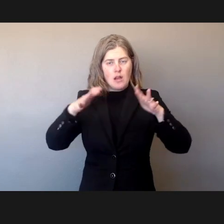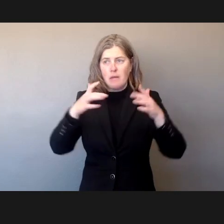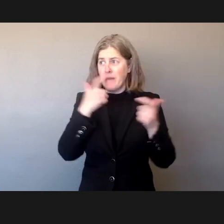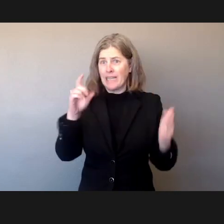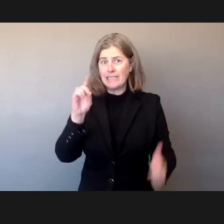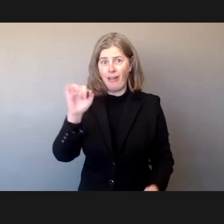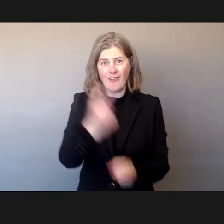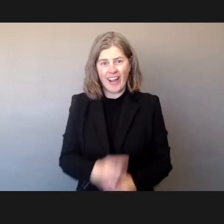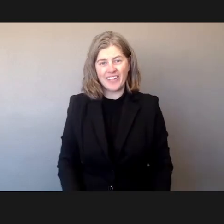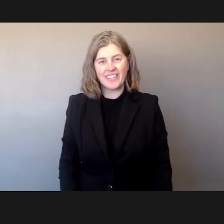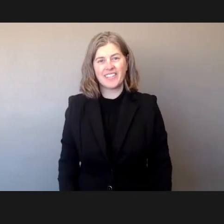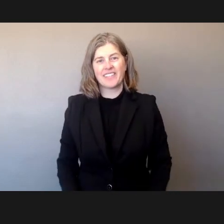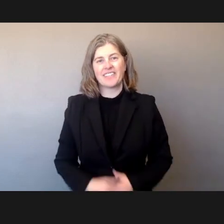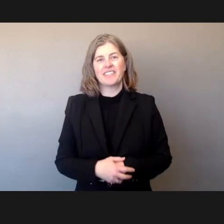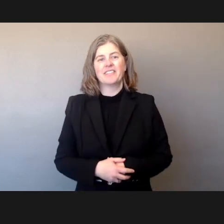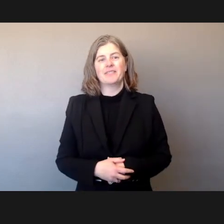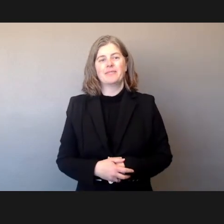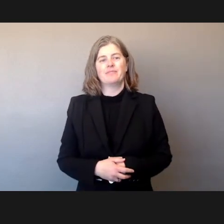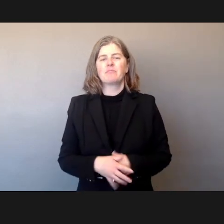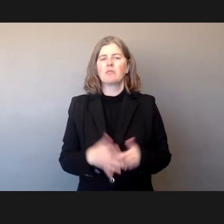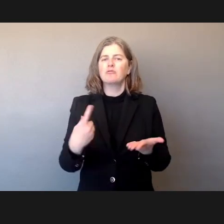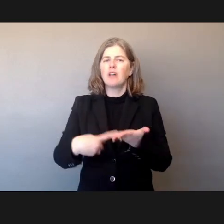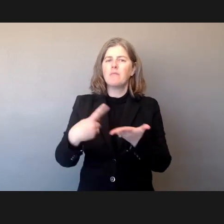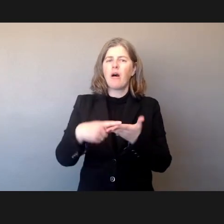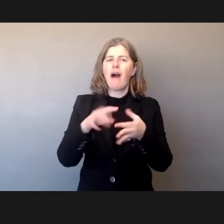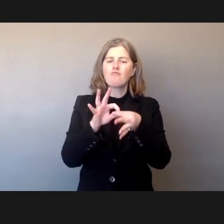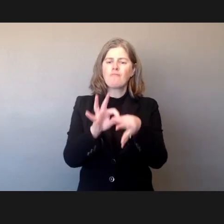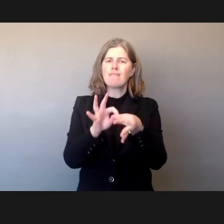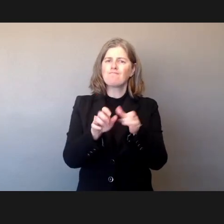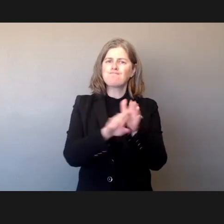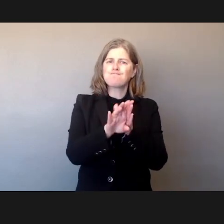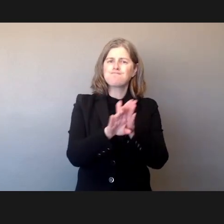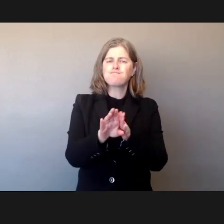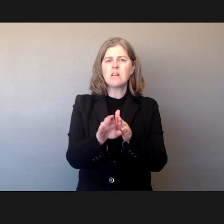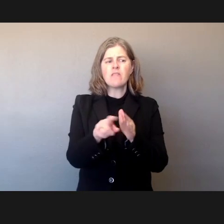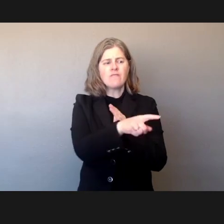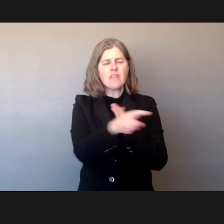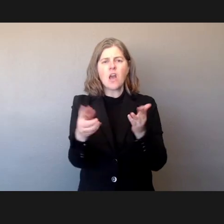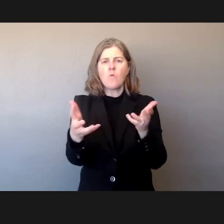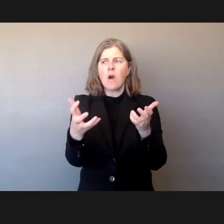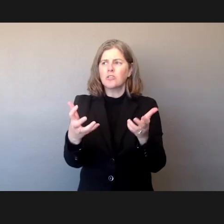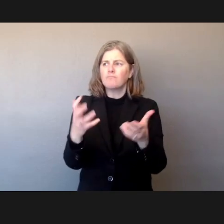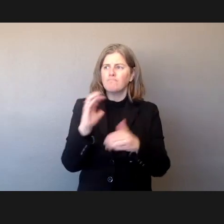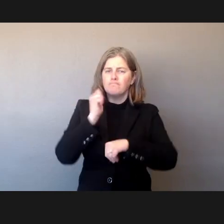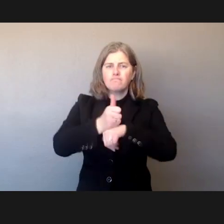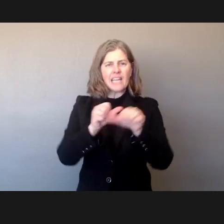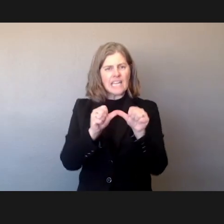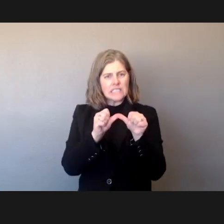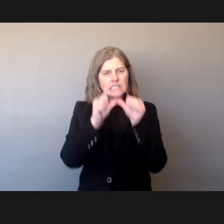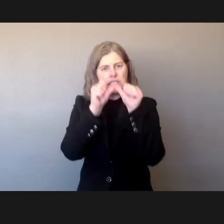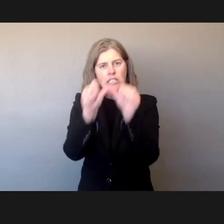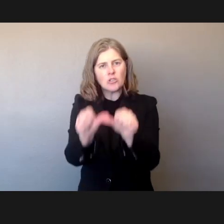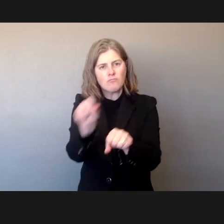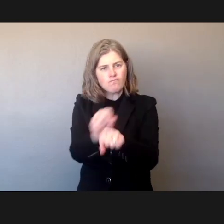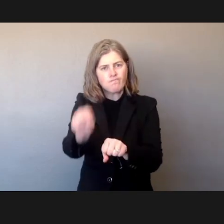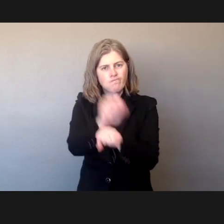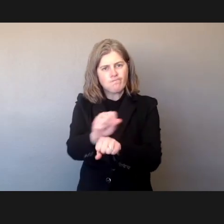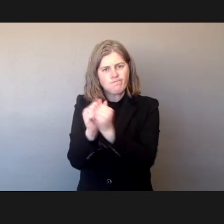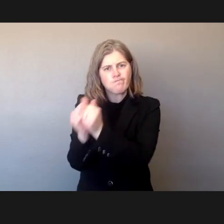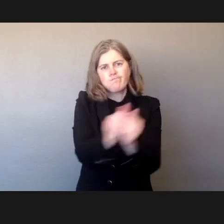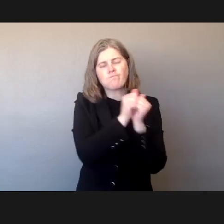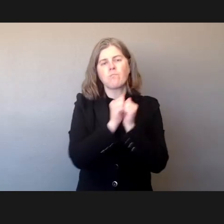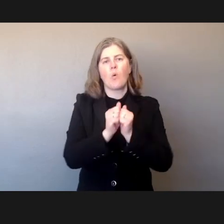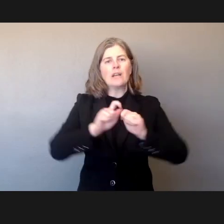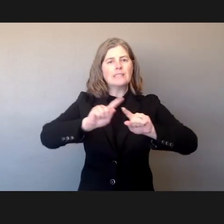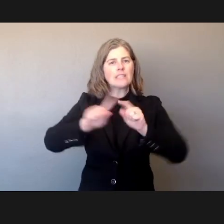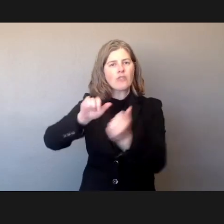about how the relationships they develop, the desire they want to have to continue this effort in new